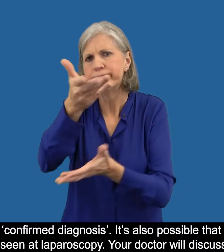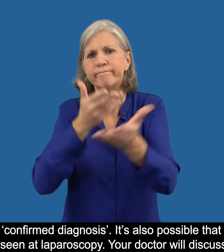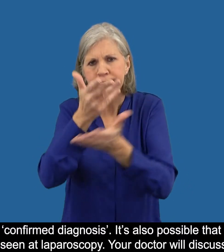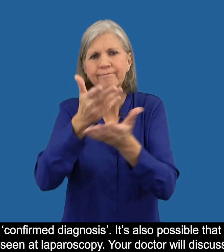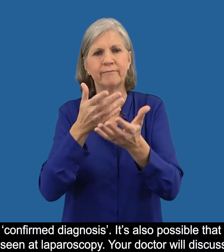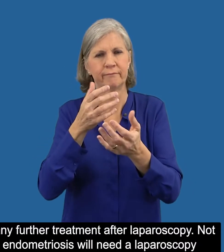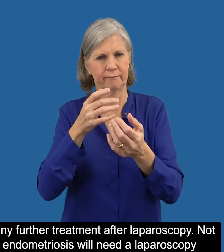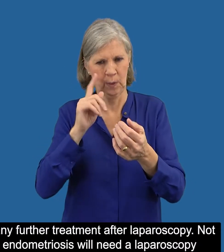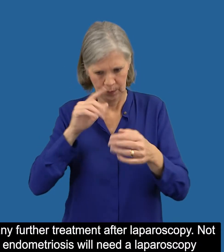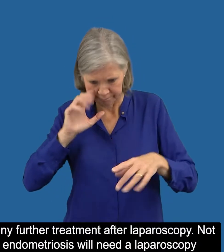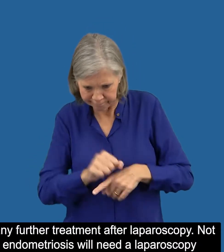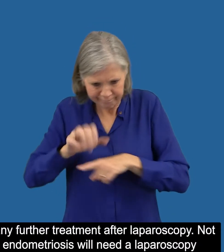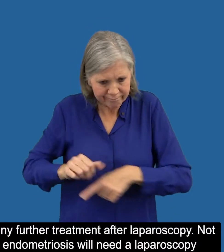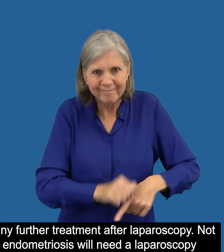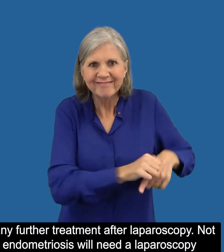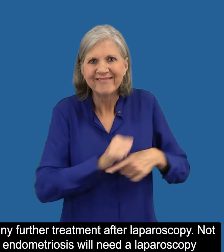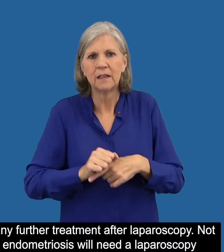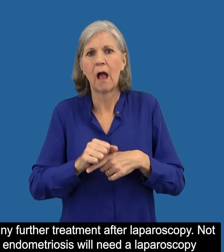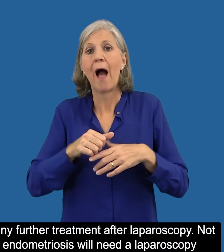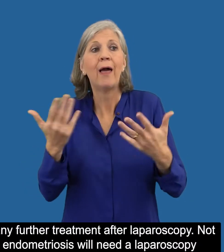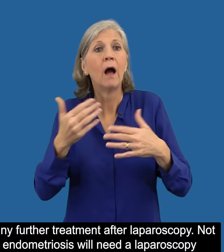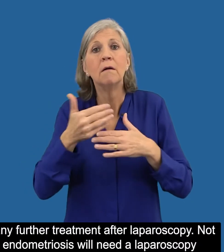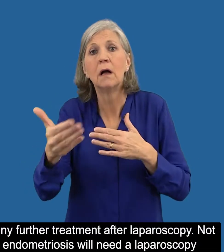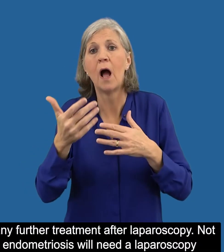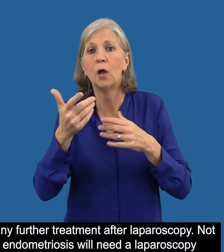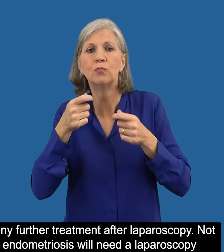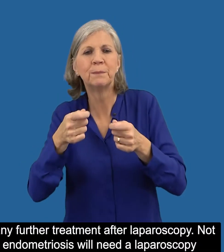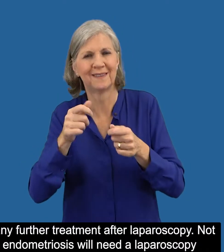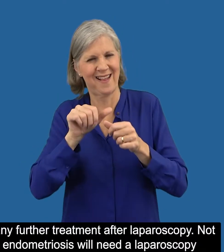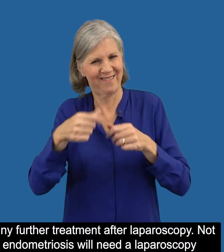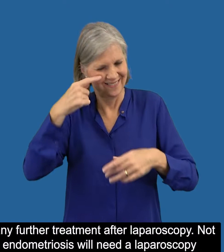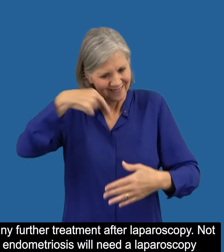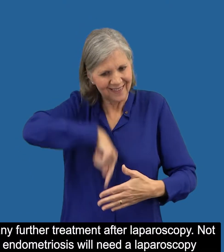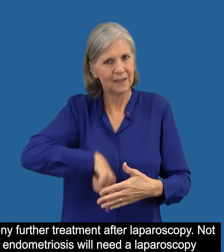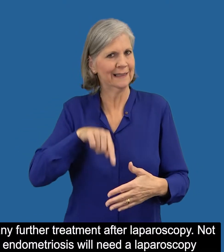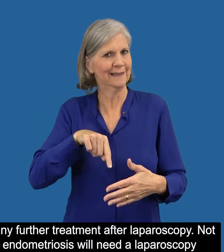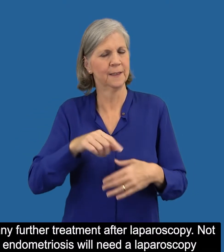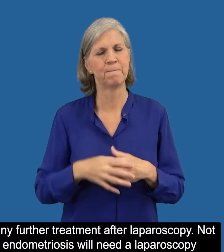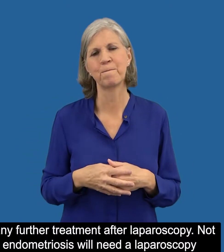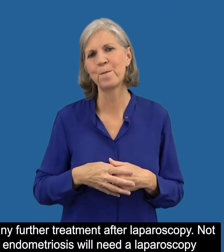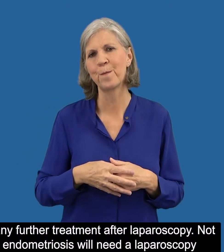Your doctor will discuss the findings and any further treatment after laparoscopy.